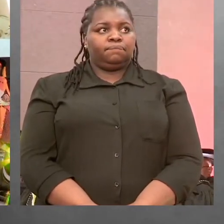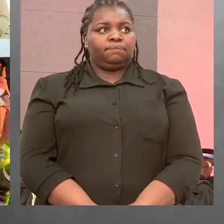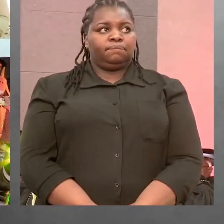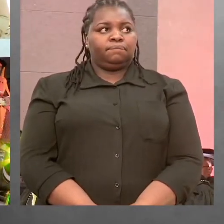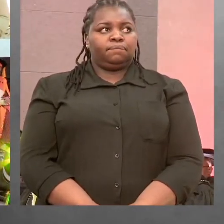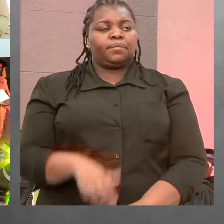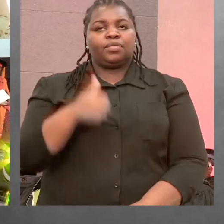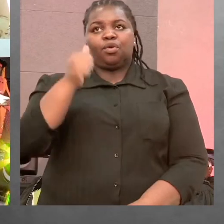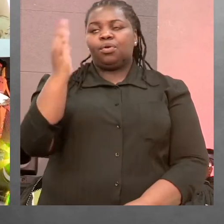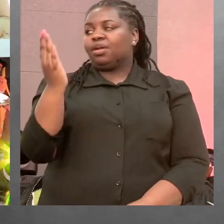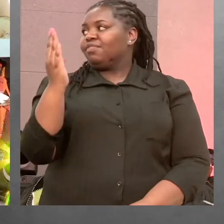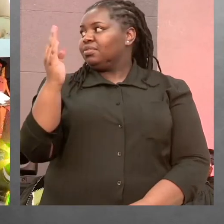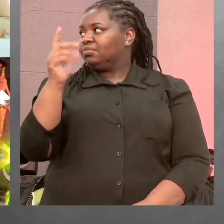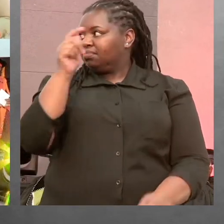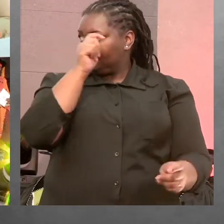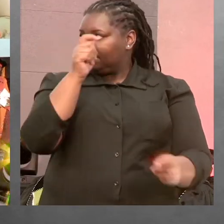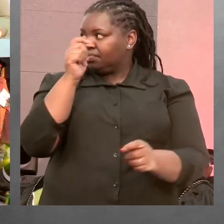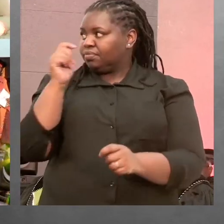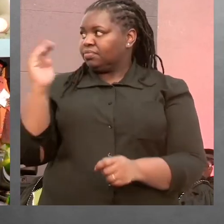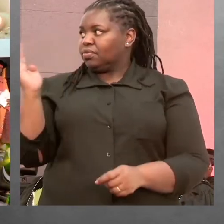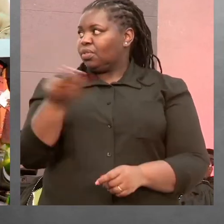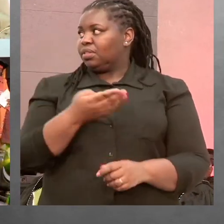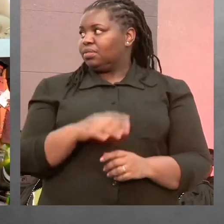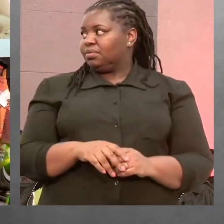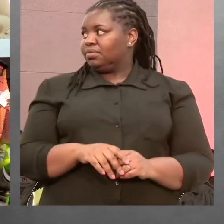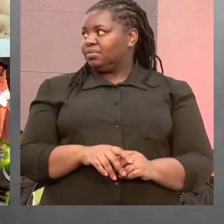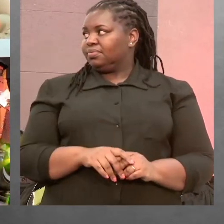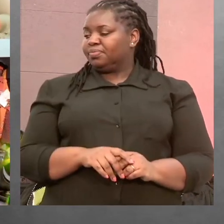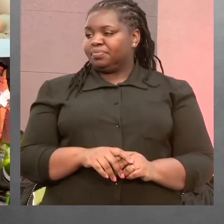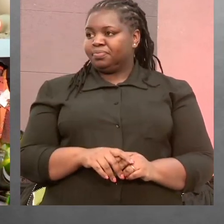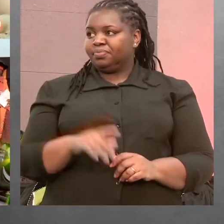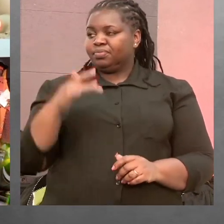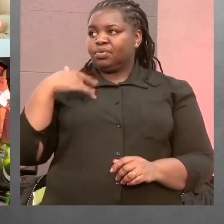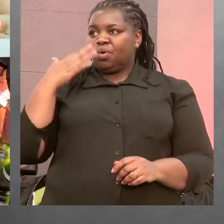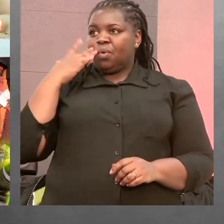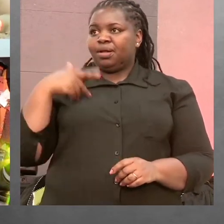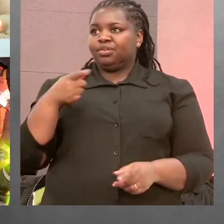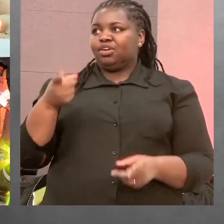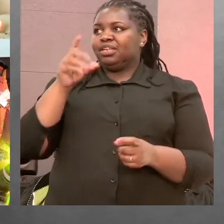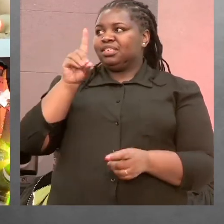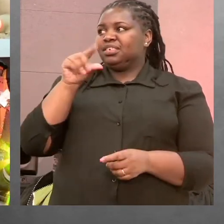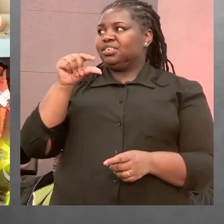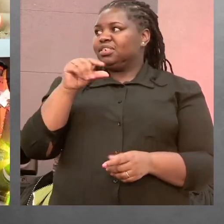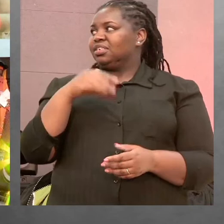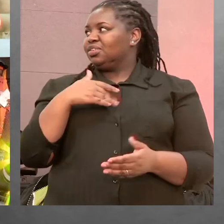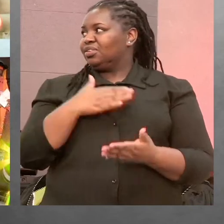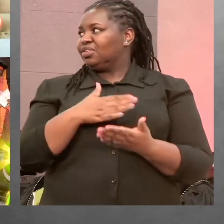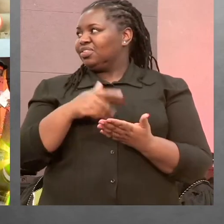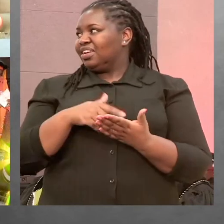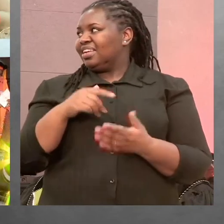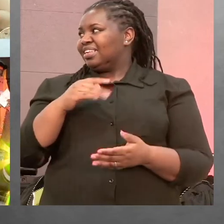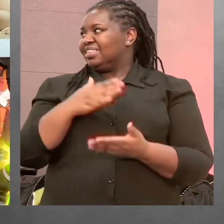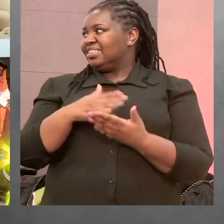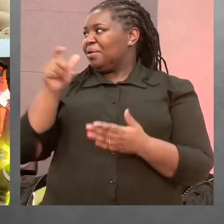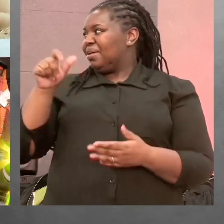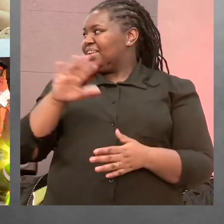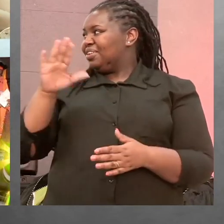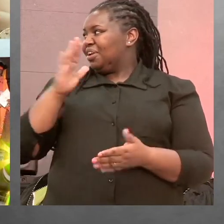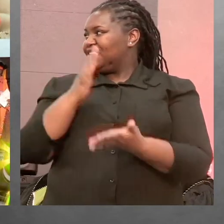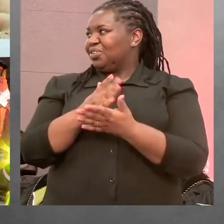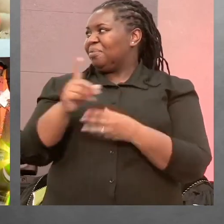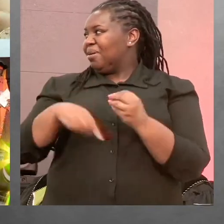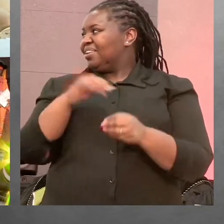Good afternoon, all protocols observed. You know when you're called DG, you know someone has forgotten your name.